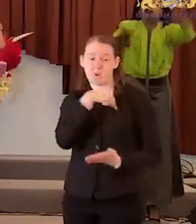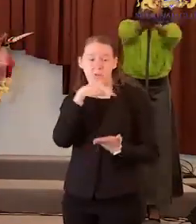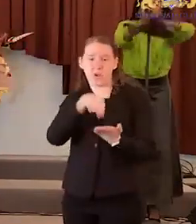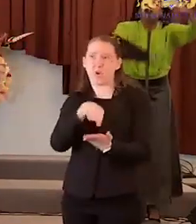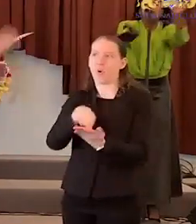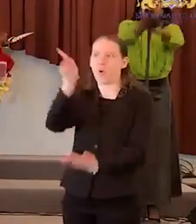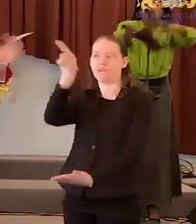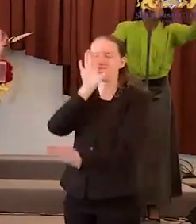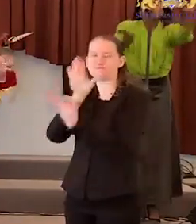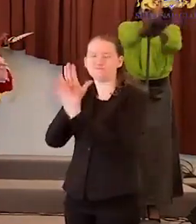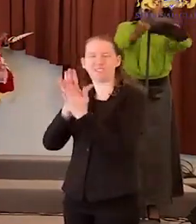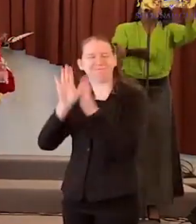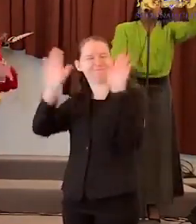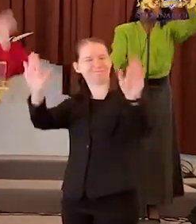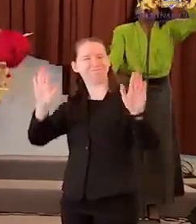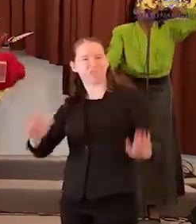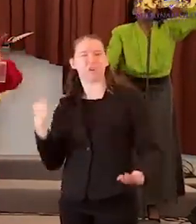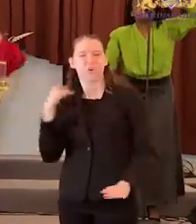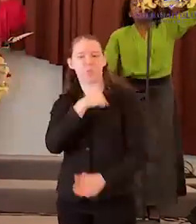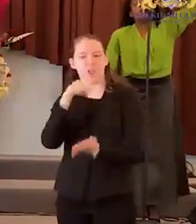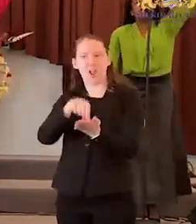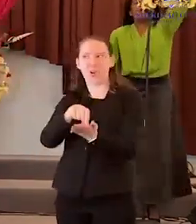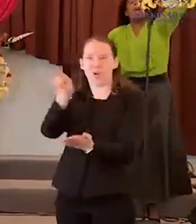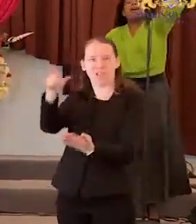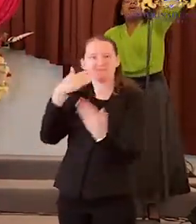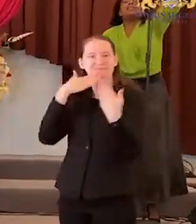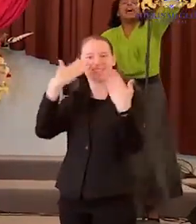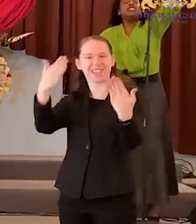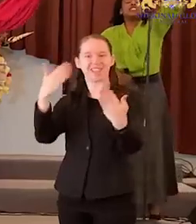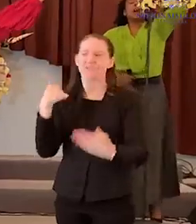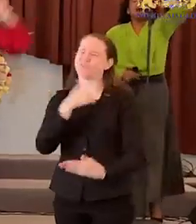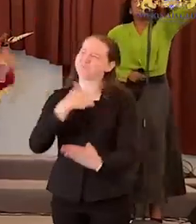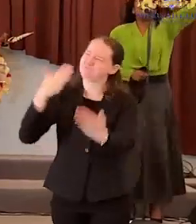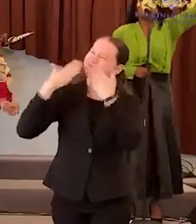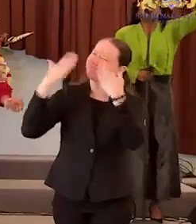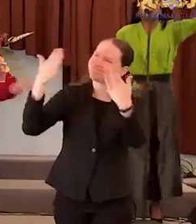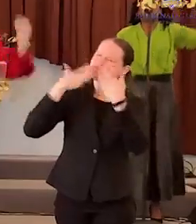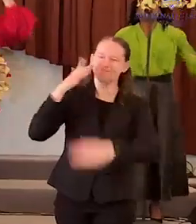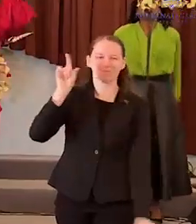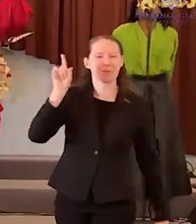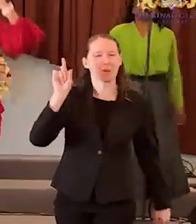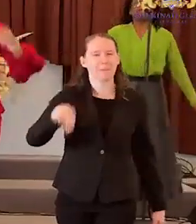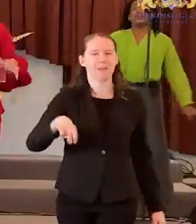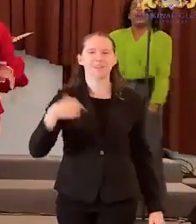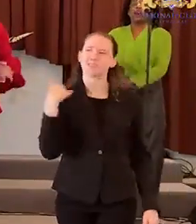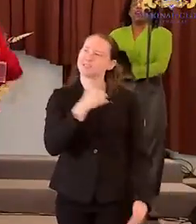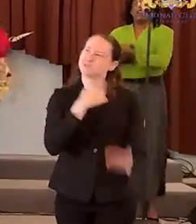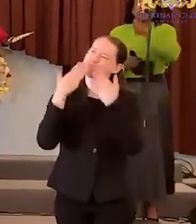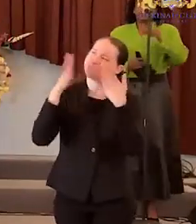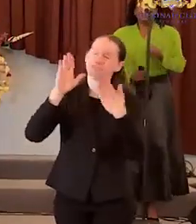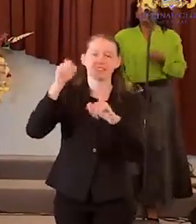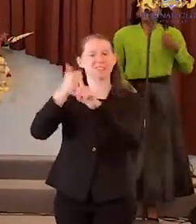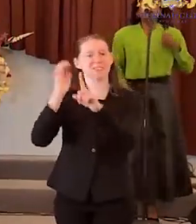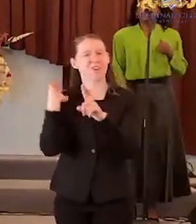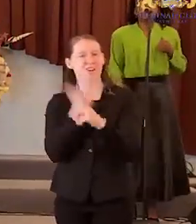We owe God a great thank you. Our gratitude belongs to our Savior. Our gratitude belongs to our healer.